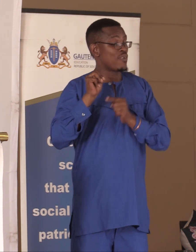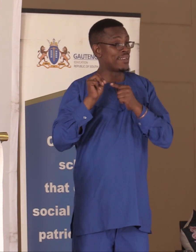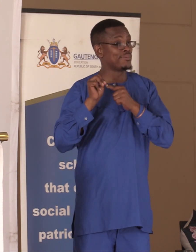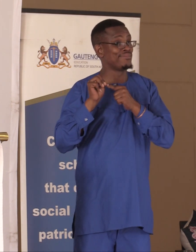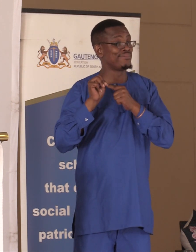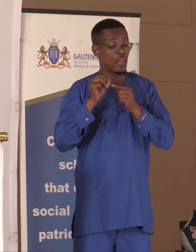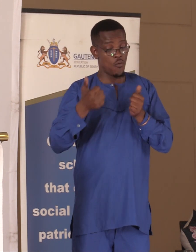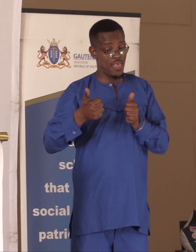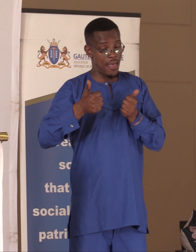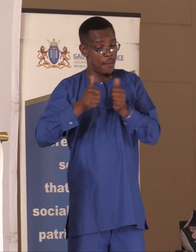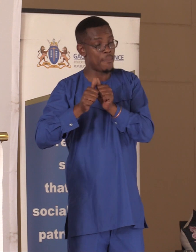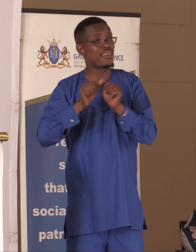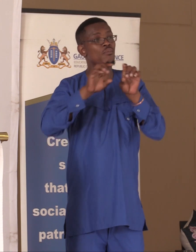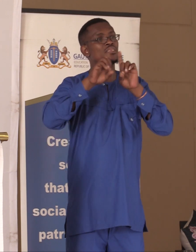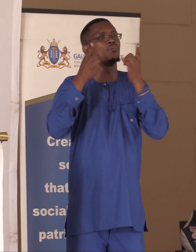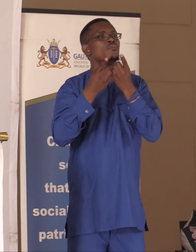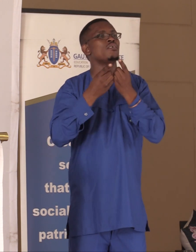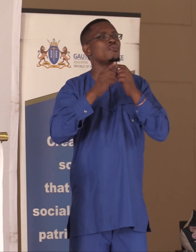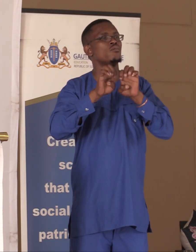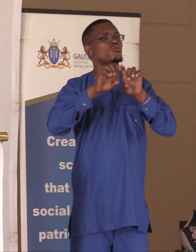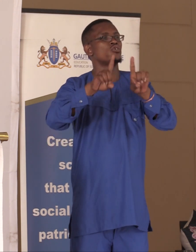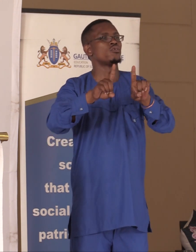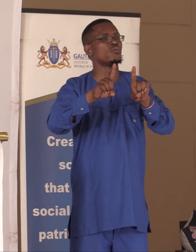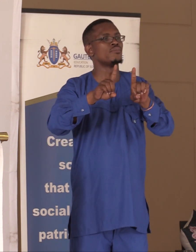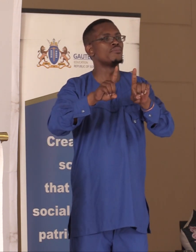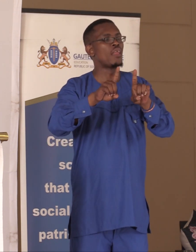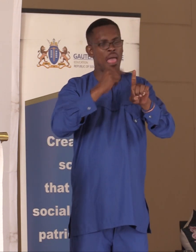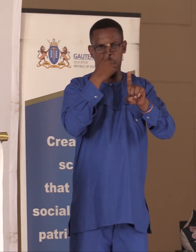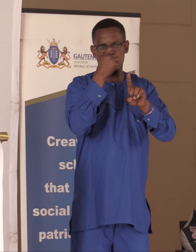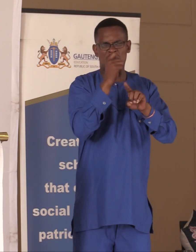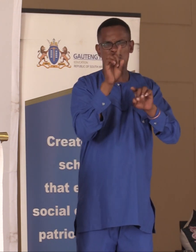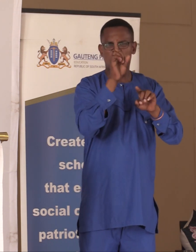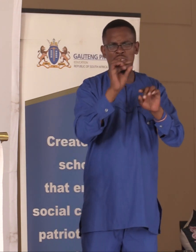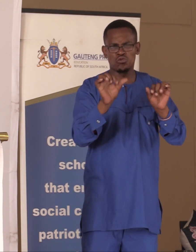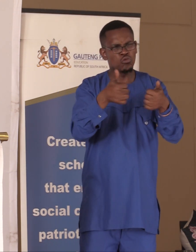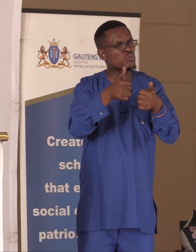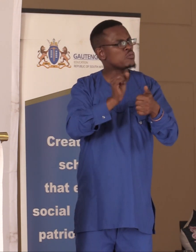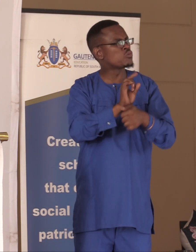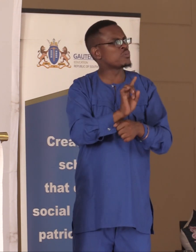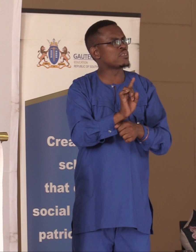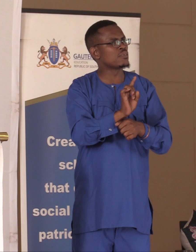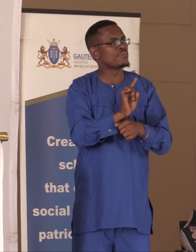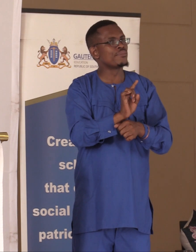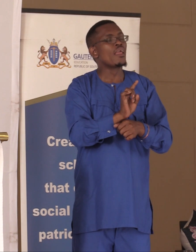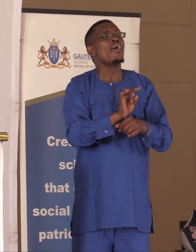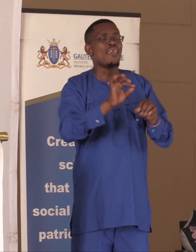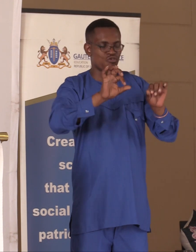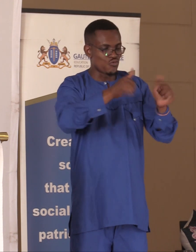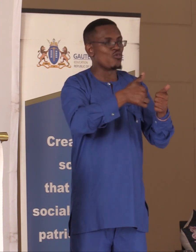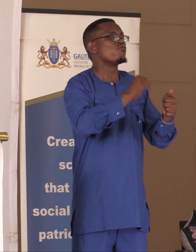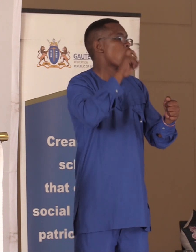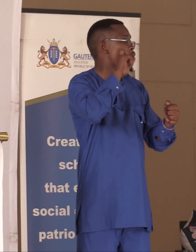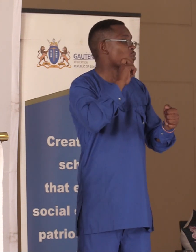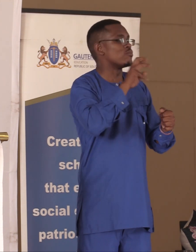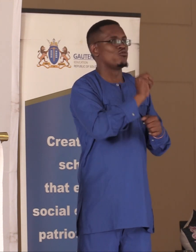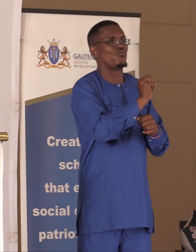are partners of the Department of Education and believe what is good for the department is also good for Old